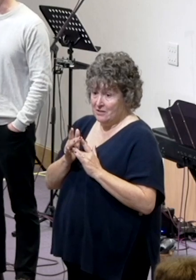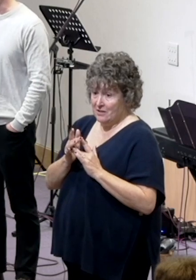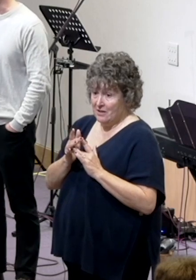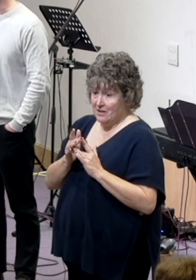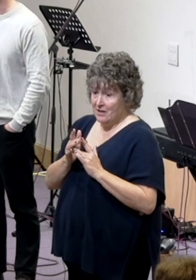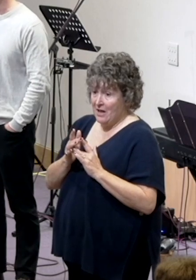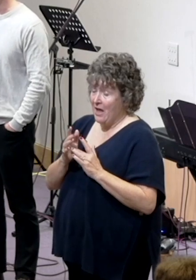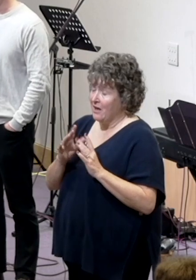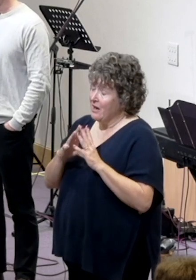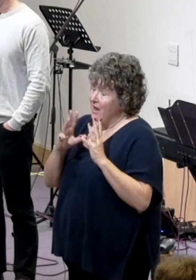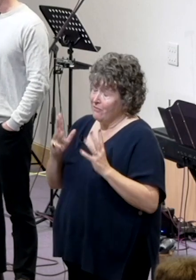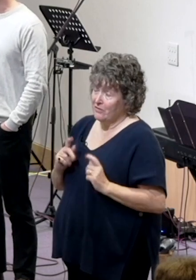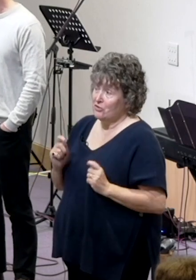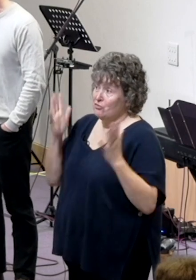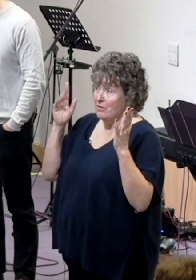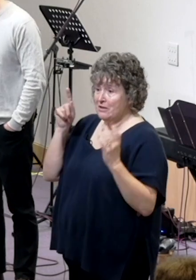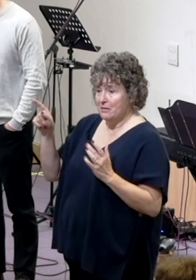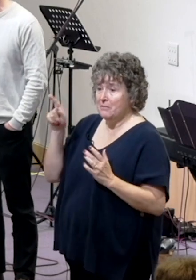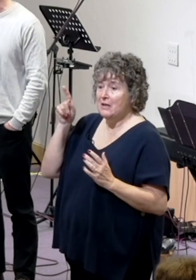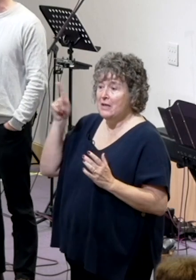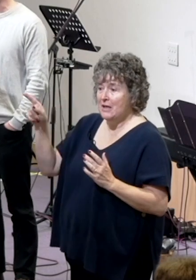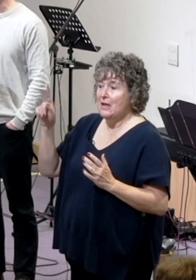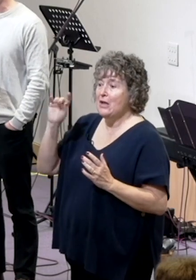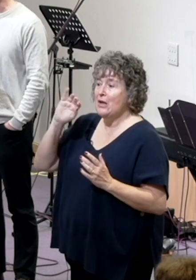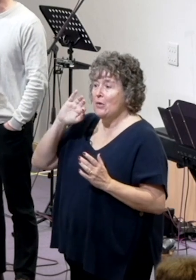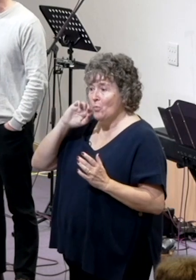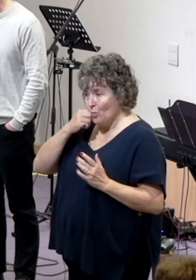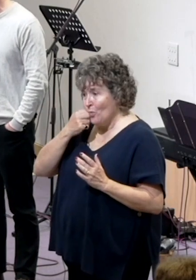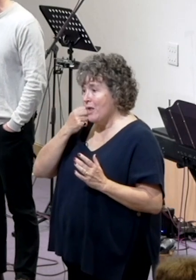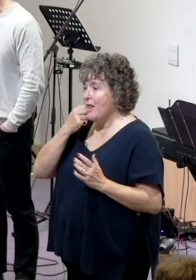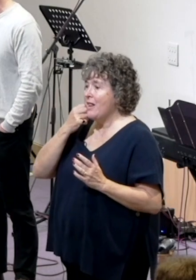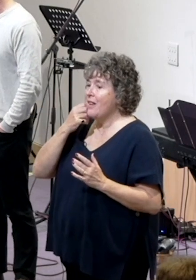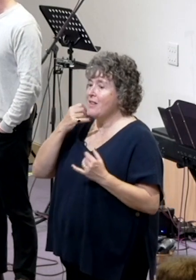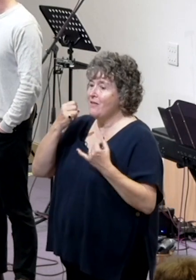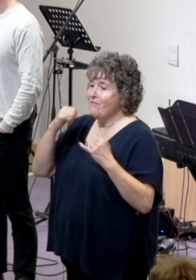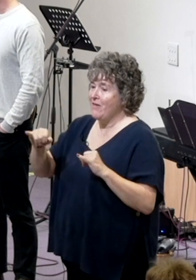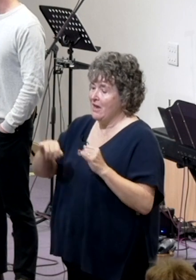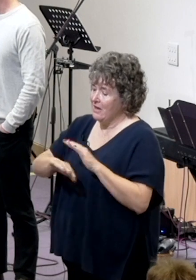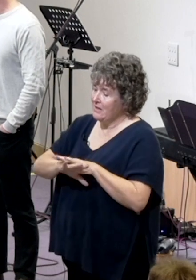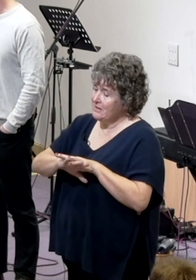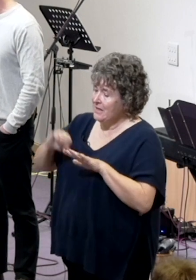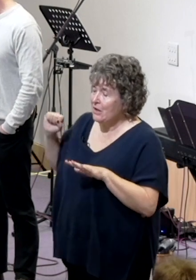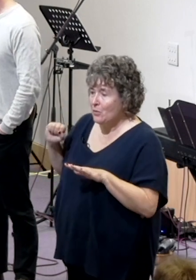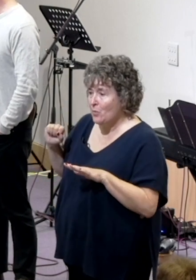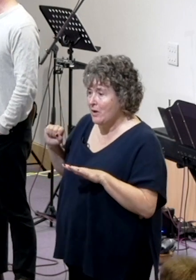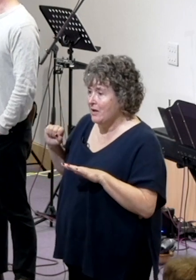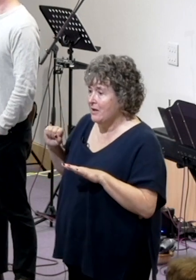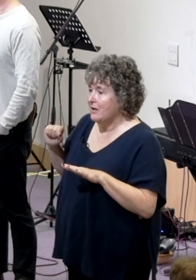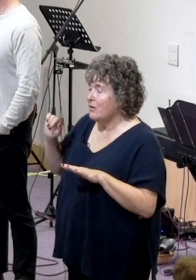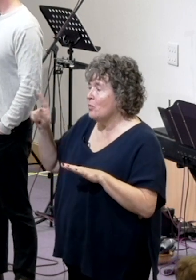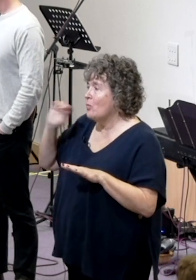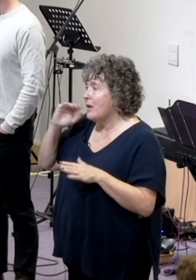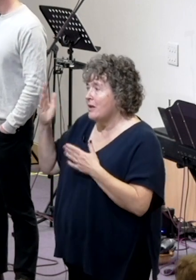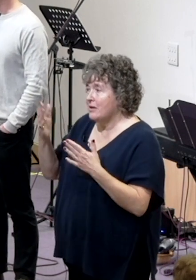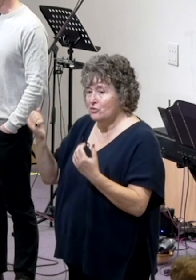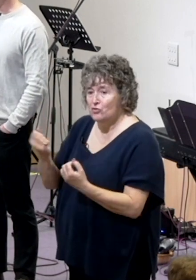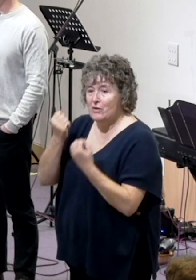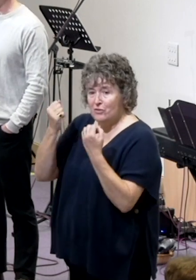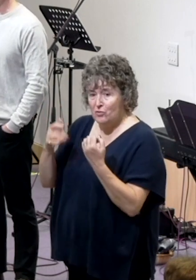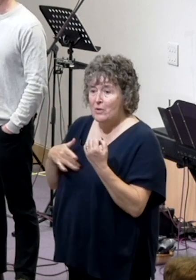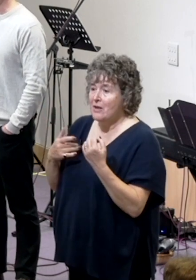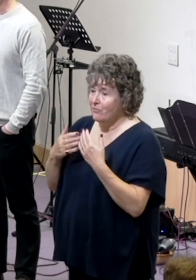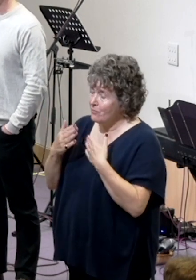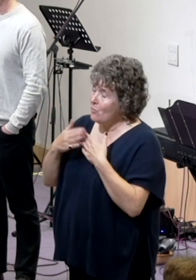heart to him. And he will take away your failure and he will give you the strength to live